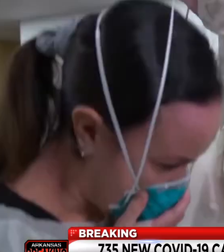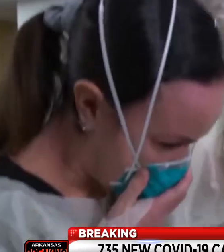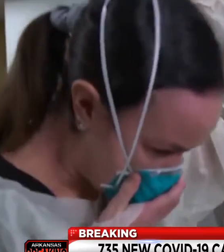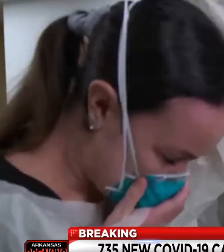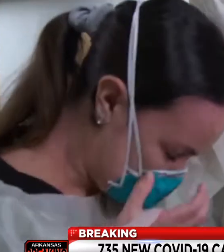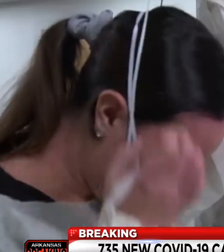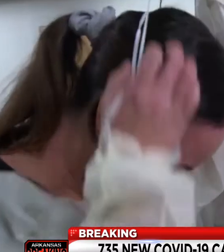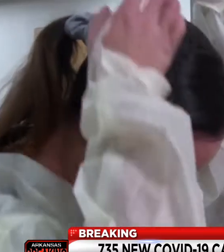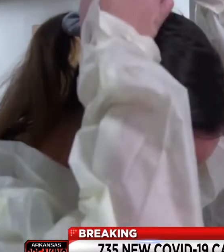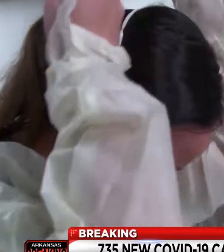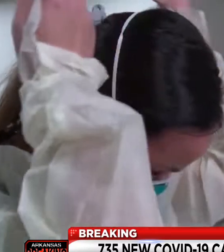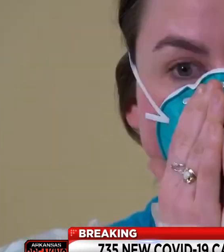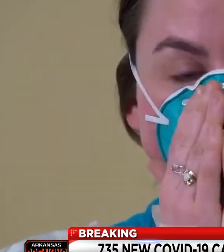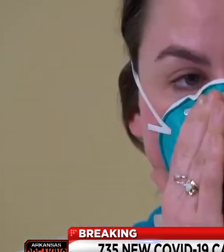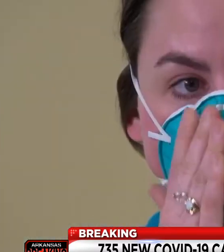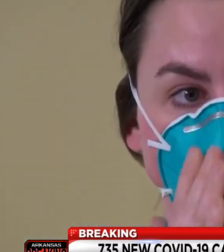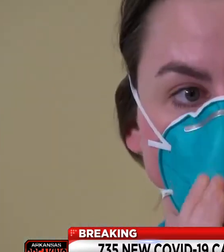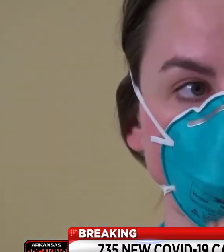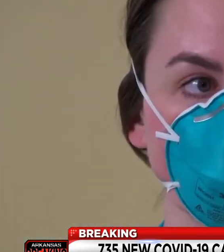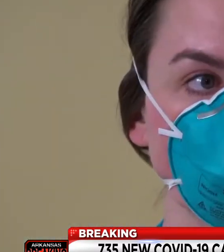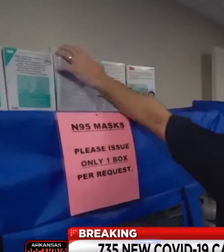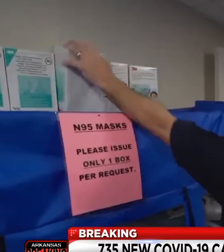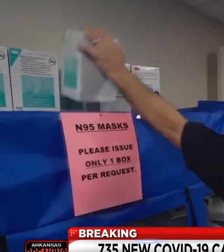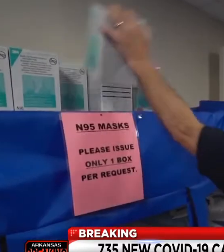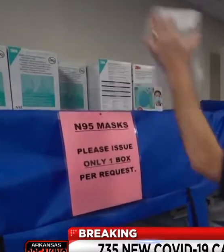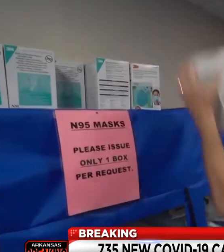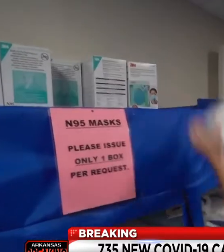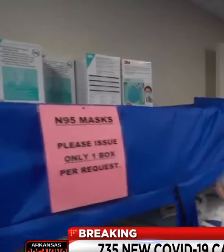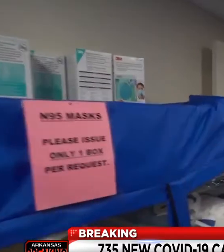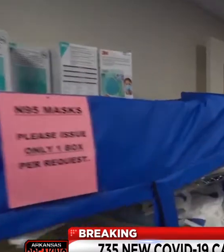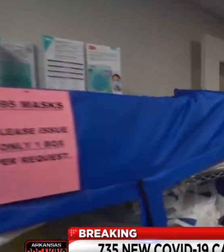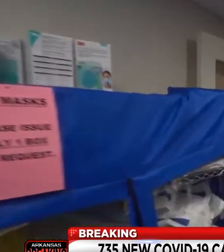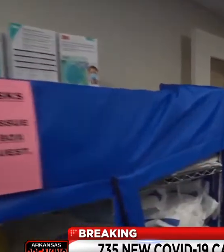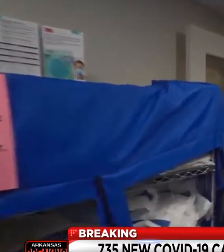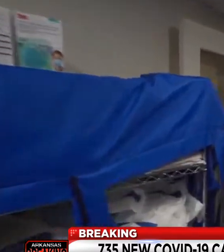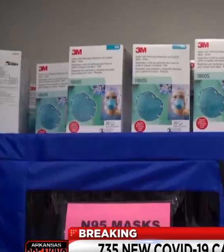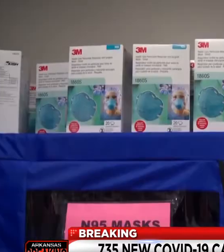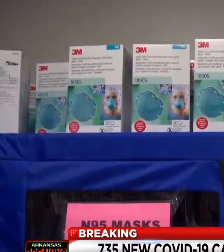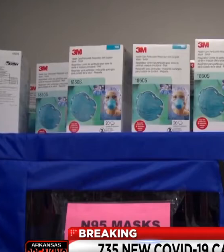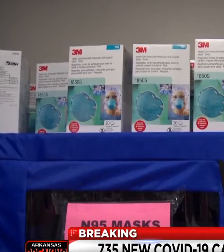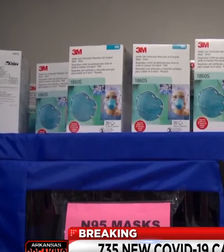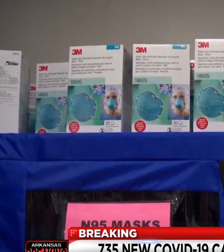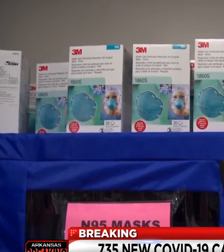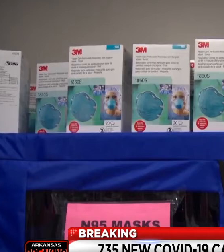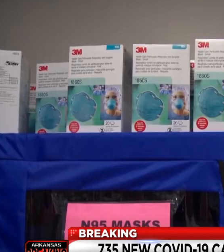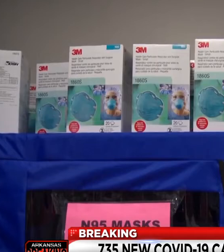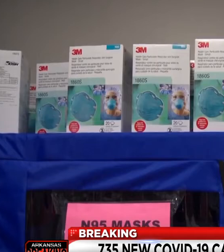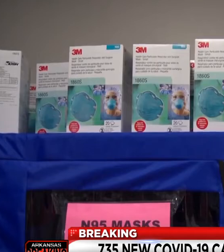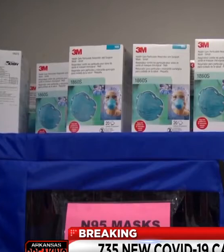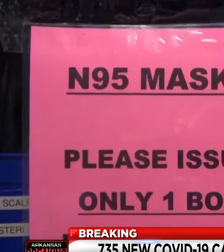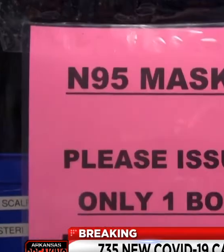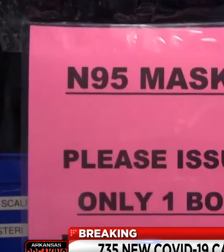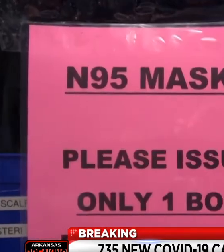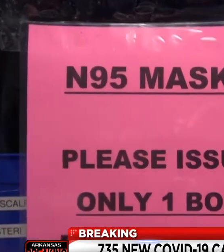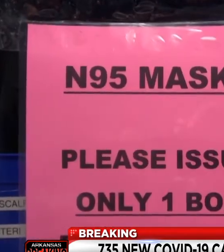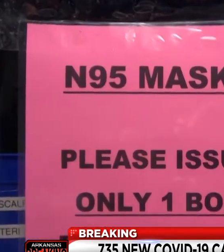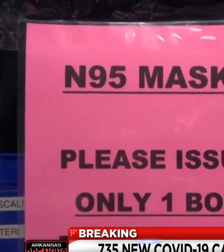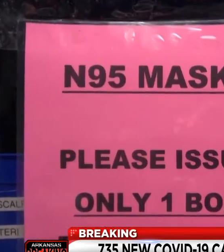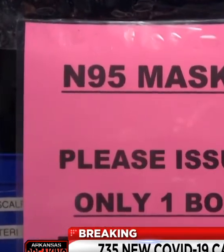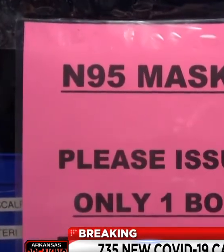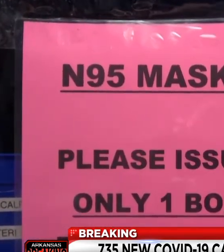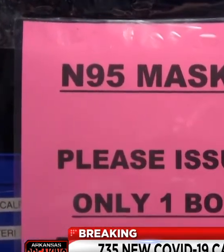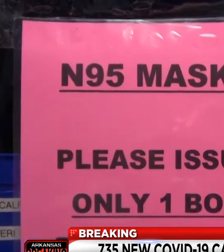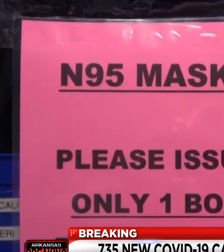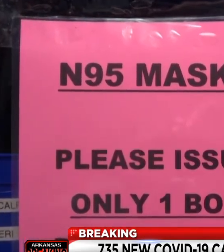the flu vaccine. The flu vaccine will be a big topic of conversation here over the next month. The Department of